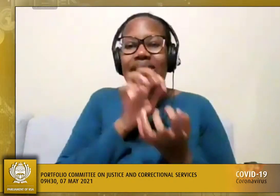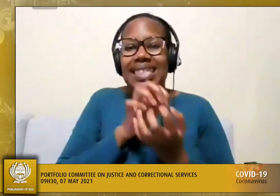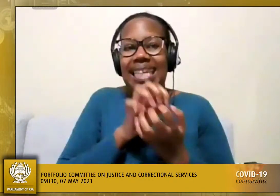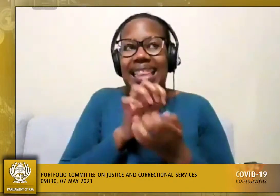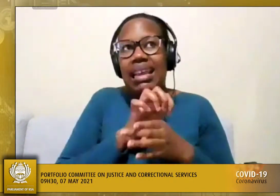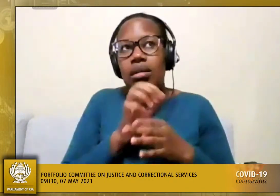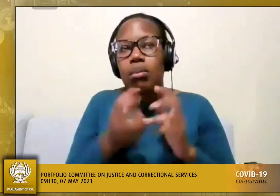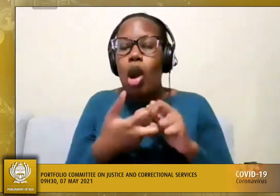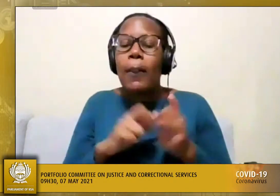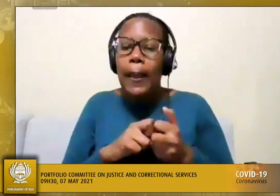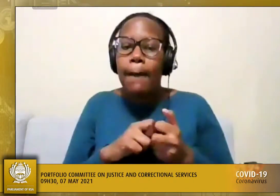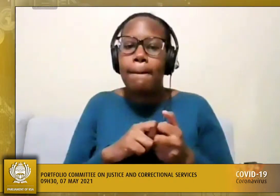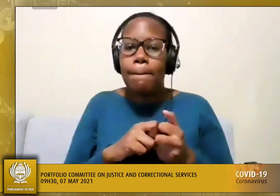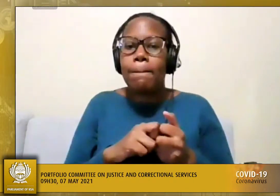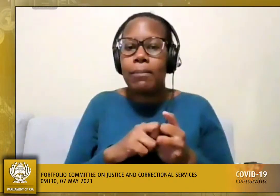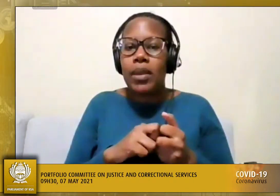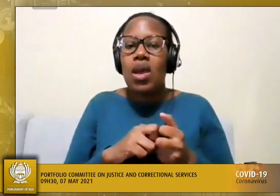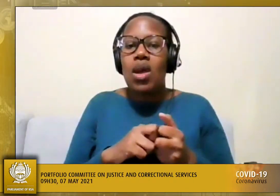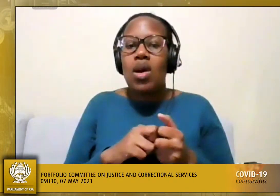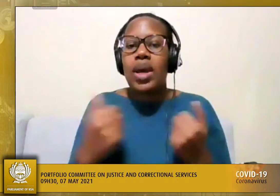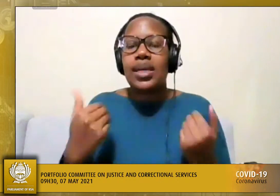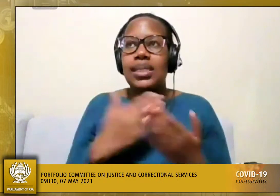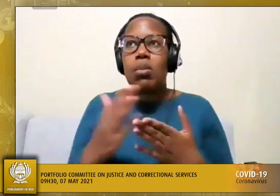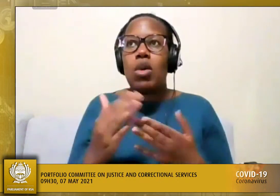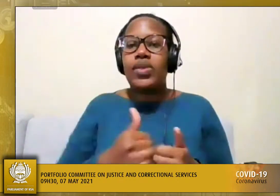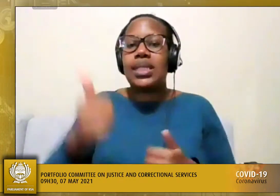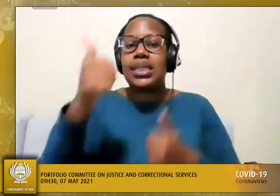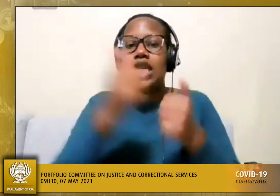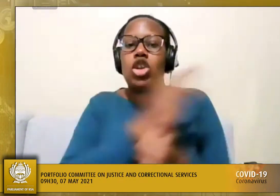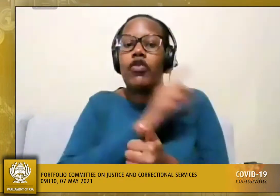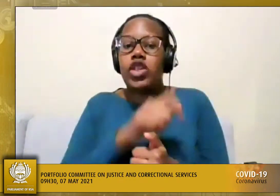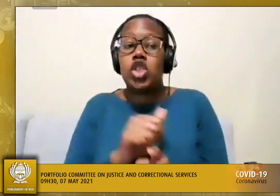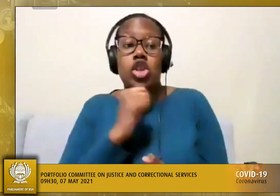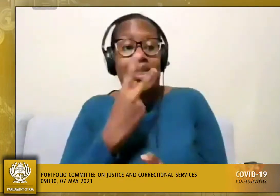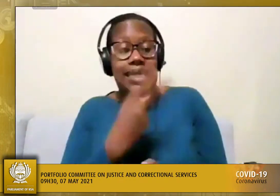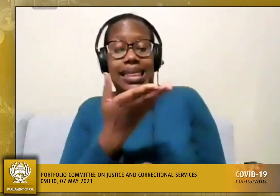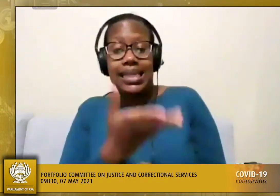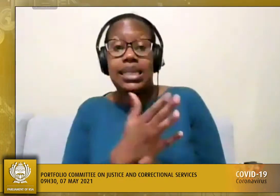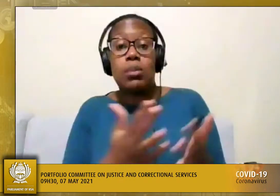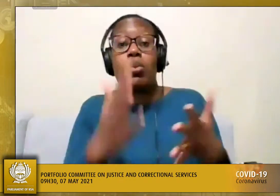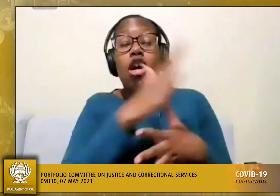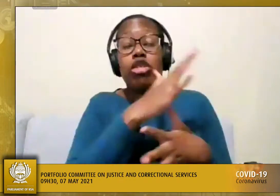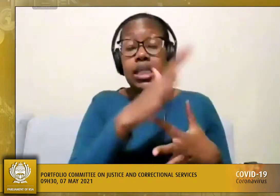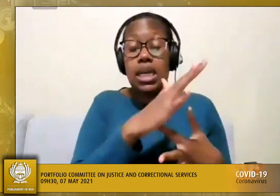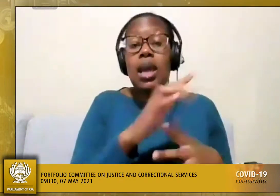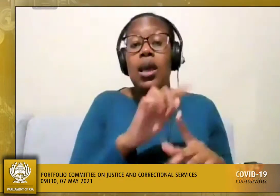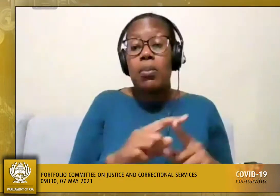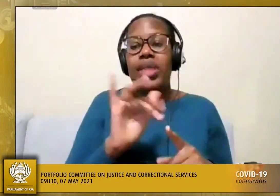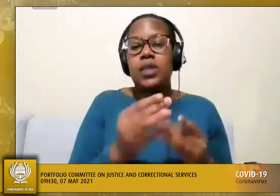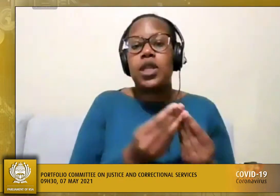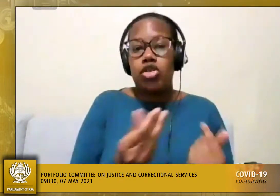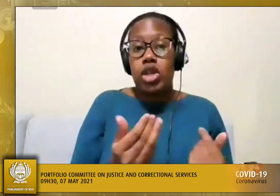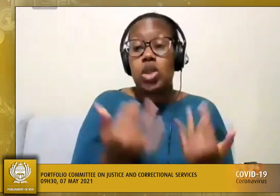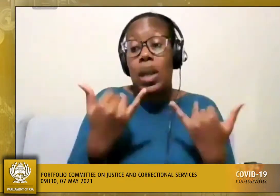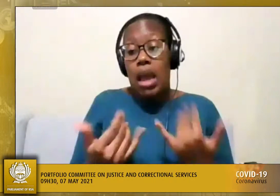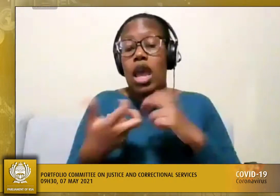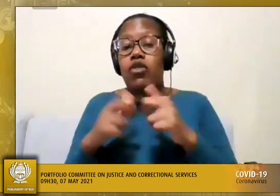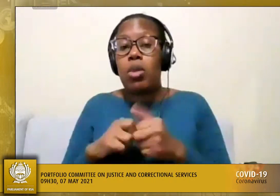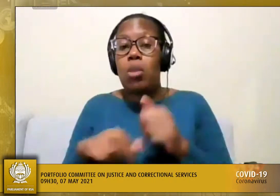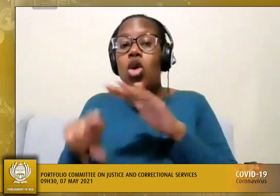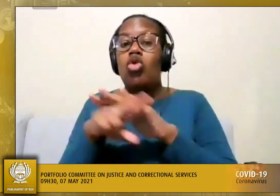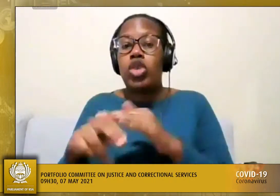think some of the senior officials of the department not seeing this as a priority but I think that's been addressed we're currently having a problem with the